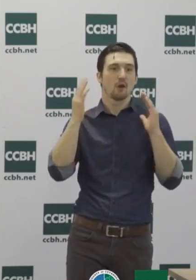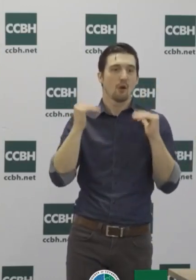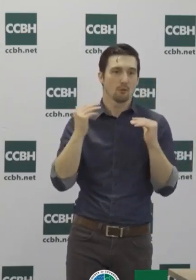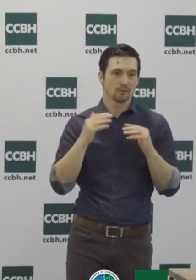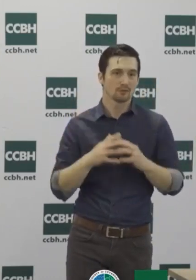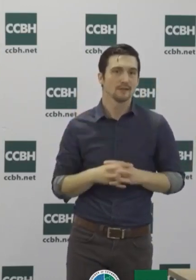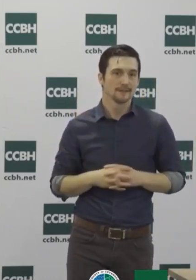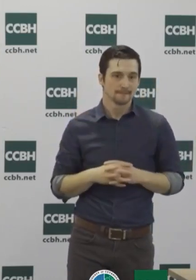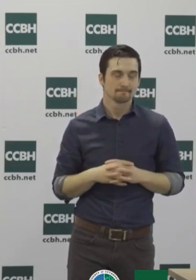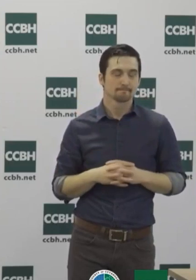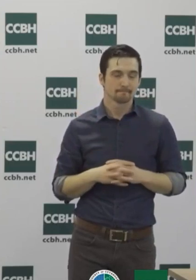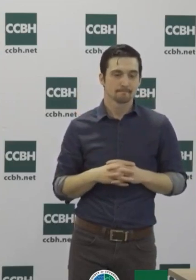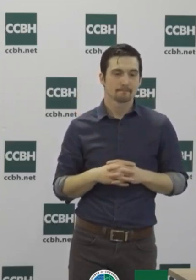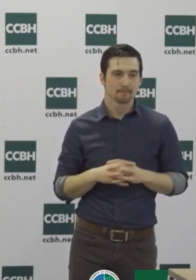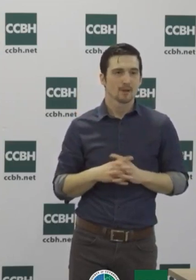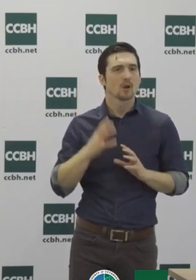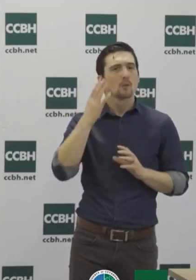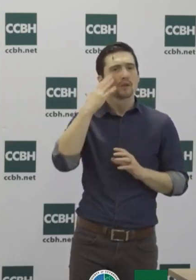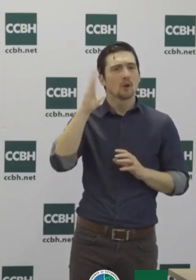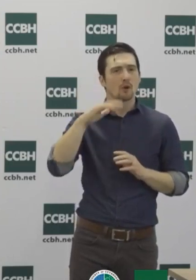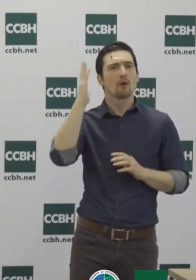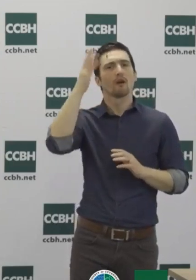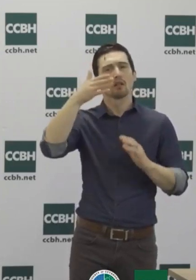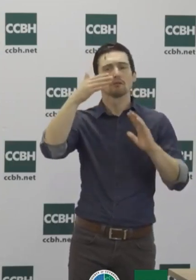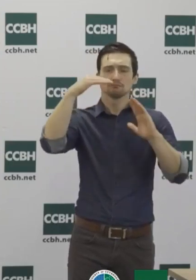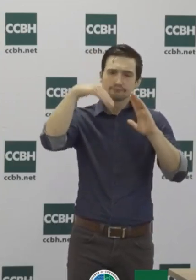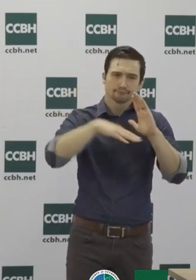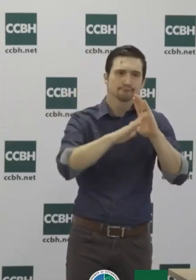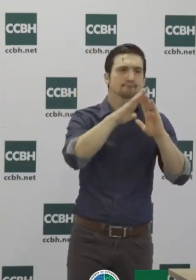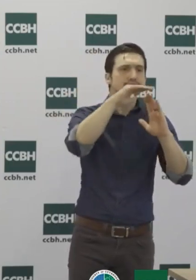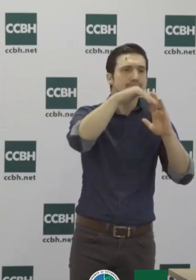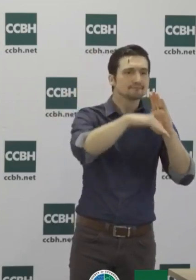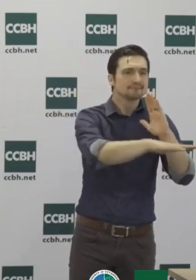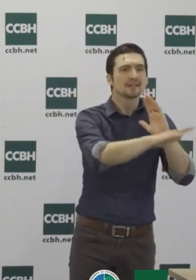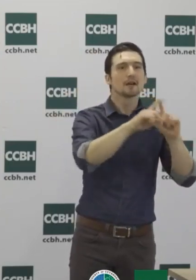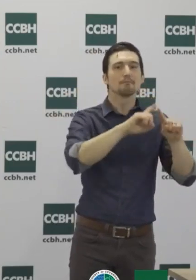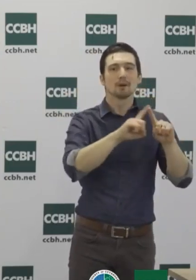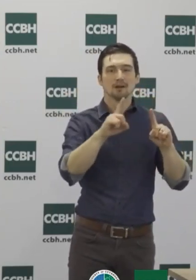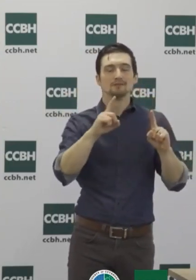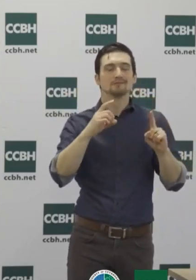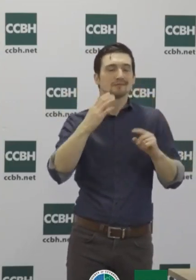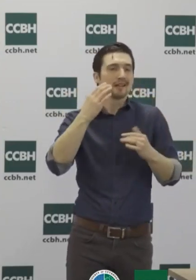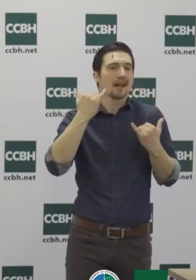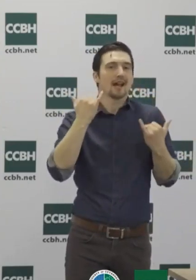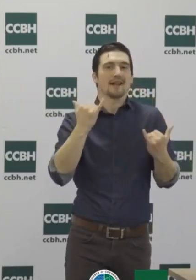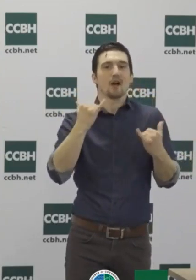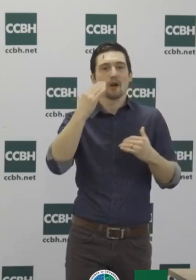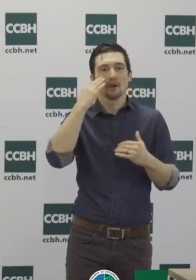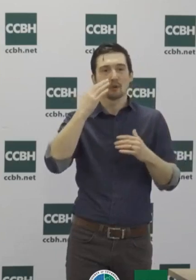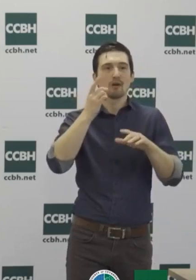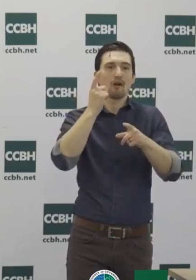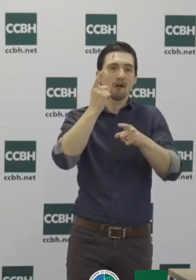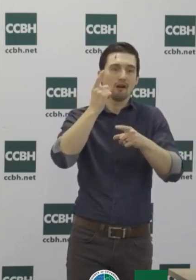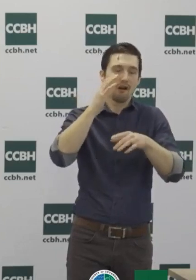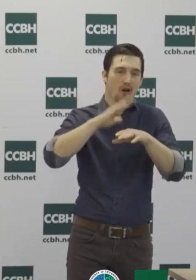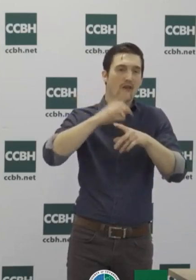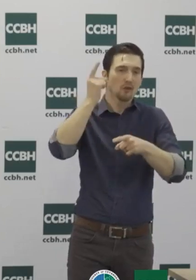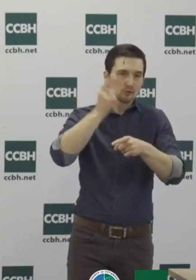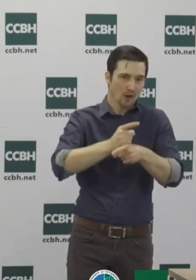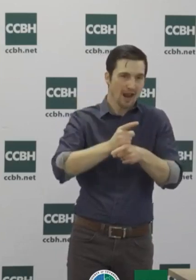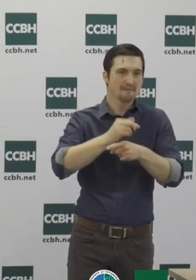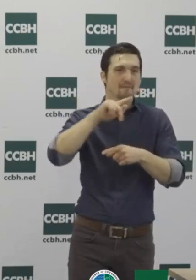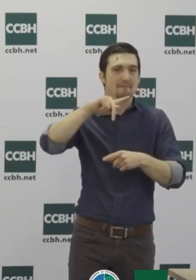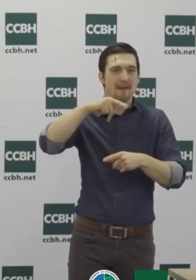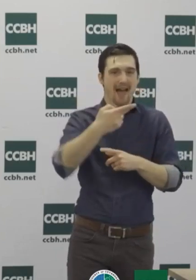know that it will come in ebbs and flows, but it does give us hope that we're on the right path. So finally, I just would like to